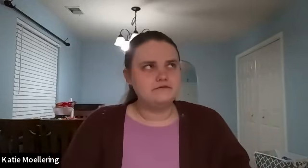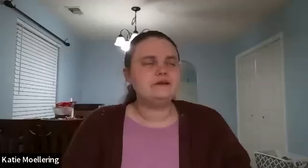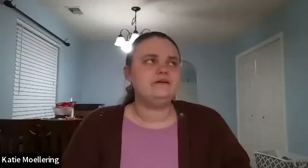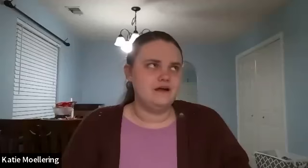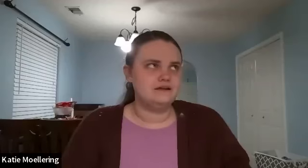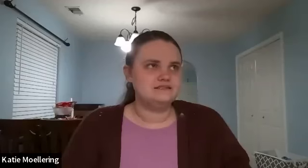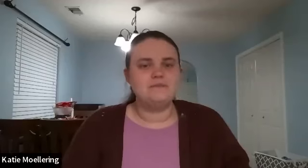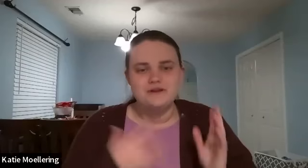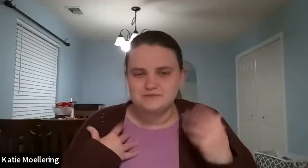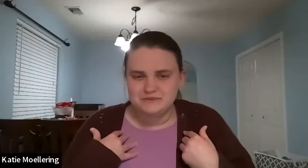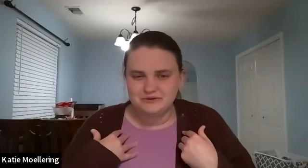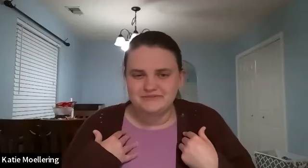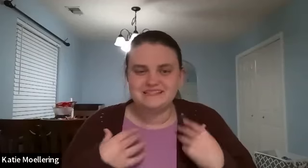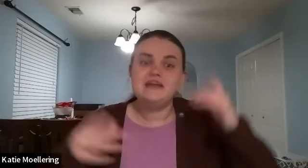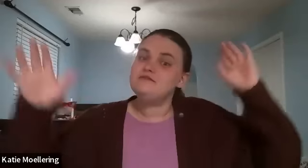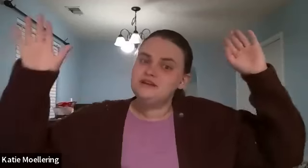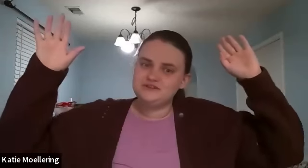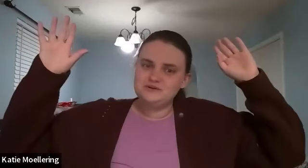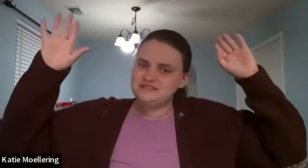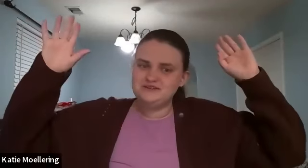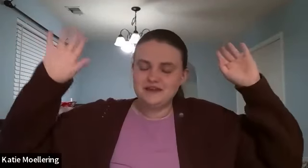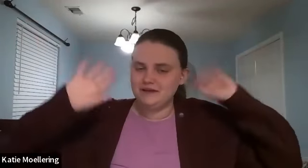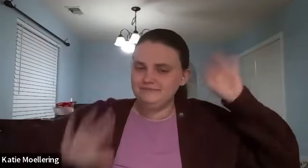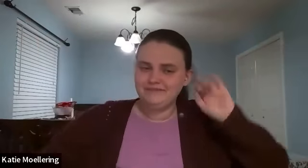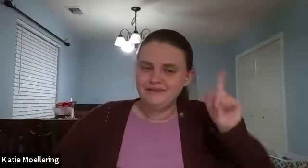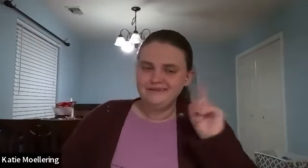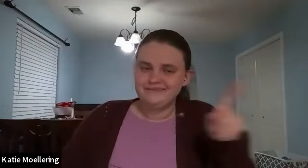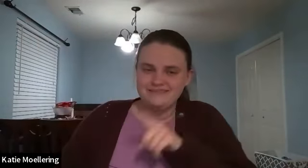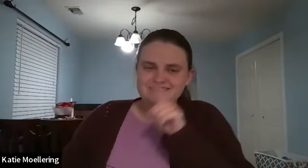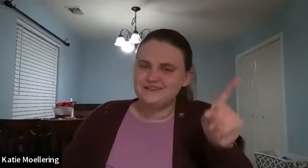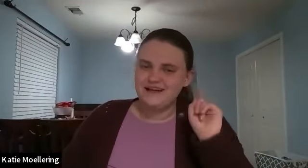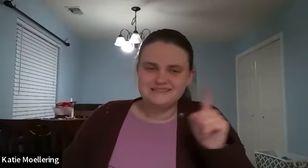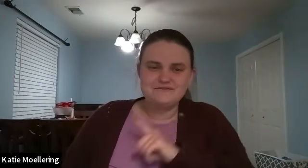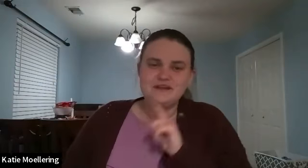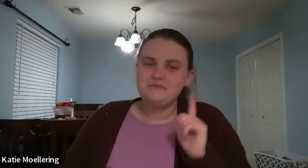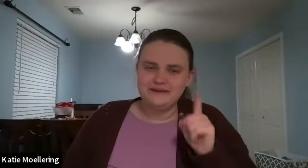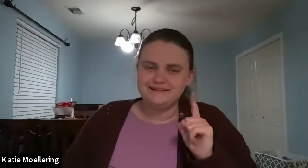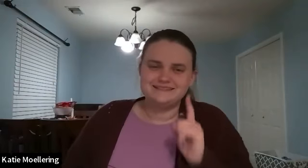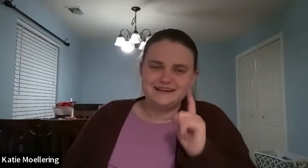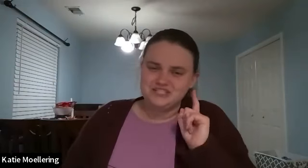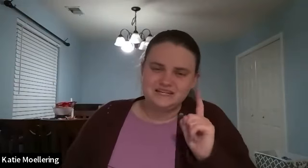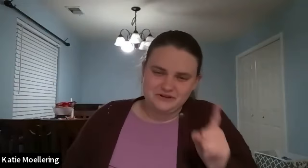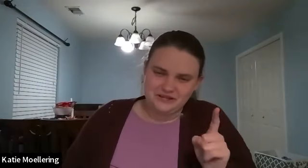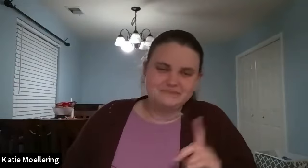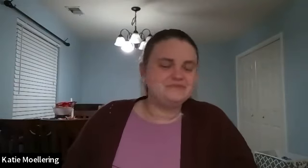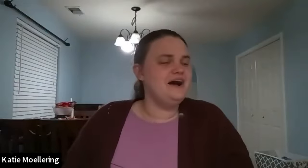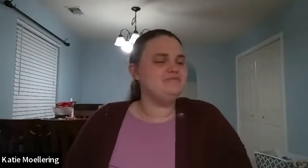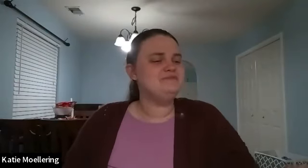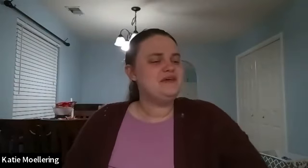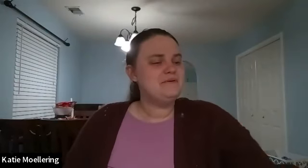every class. I'm one of those people that's like, every year, there's always a new thing. I'm like, this is classes every 8 weeks. It's not just every year. But